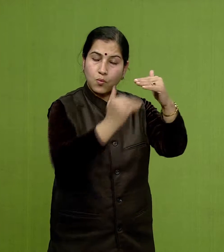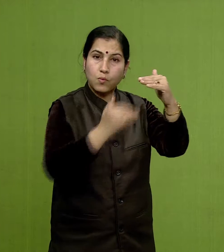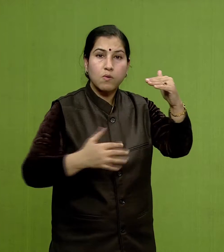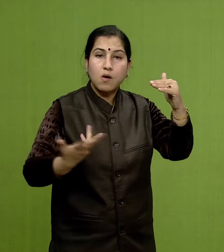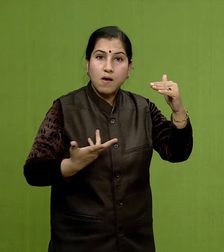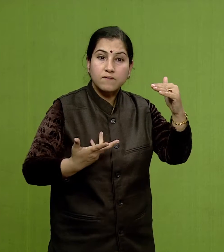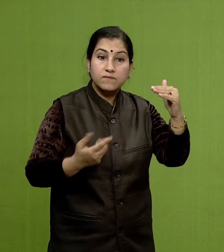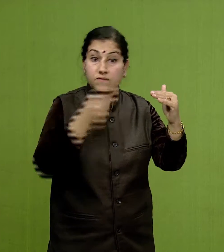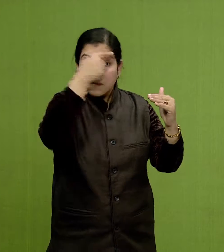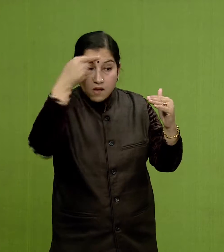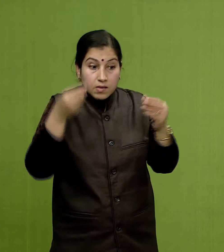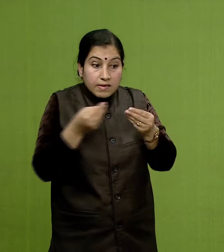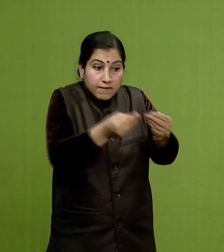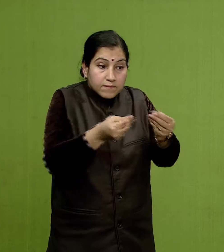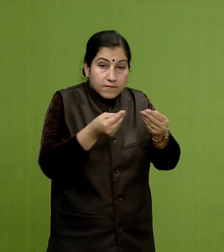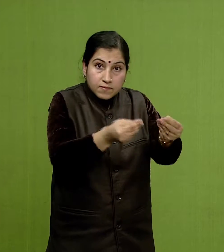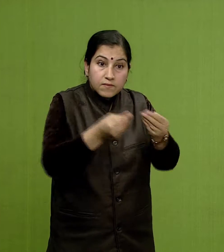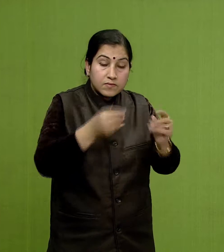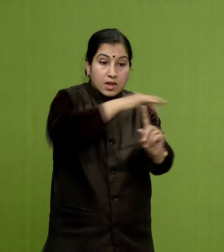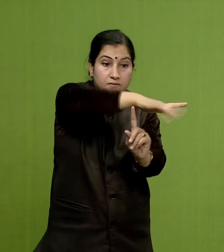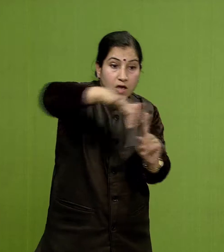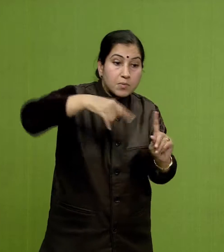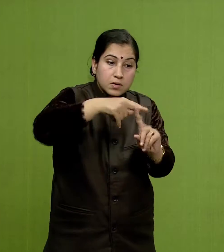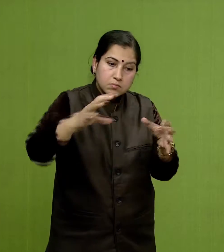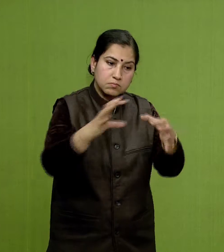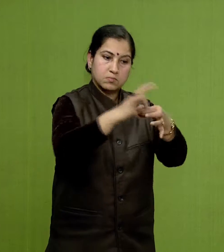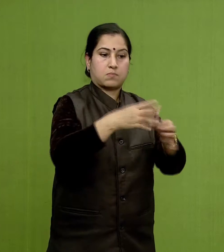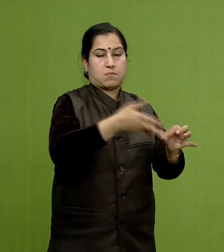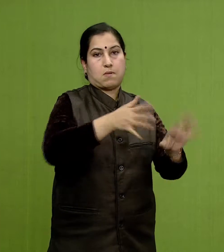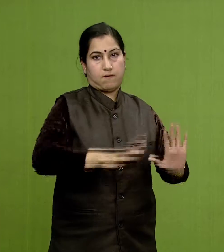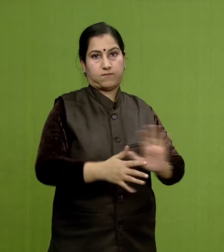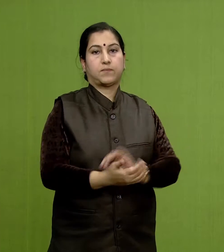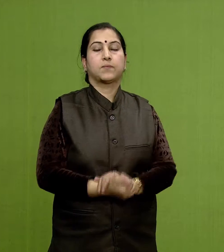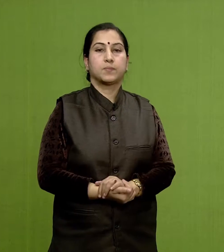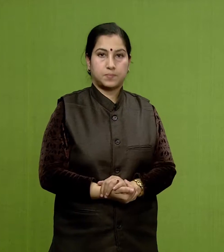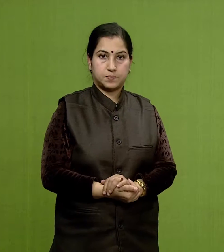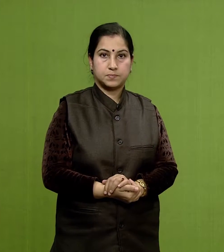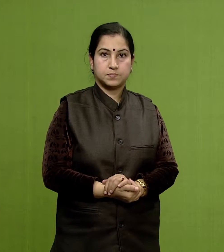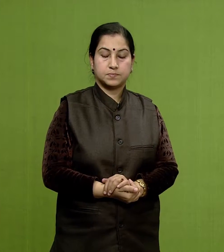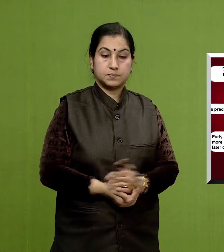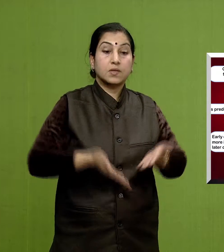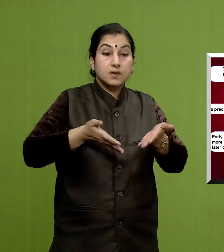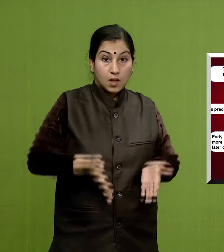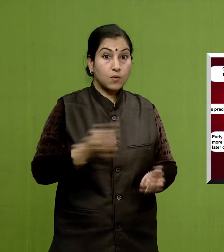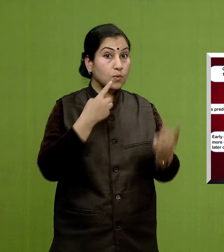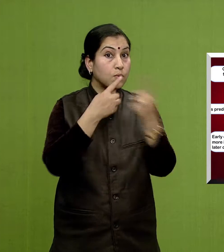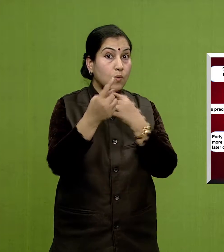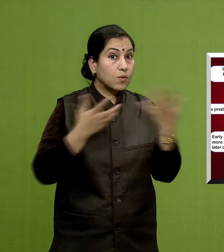opportunities in the environment. Let us now